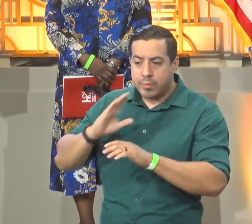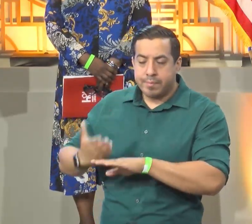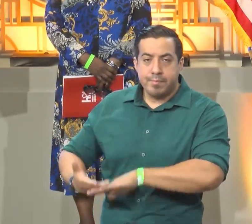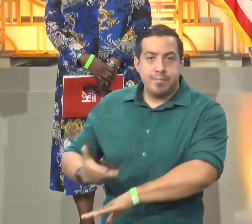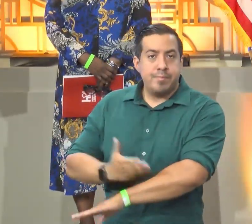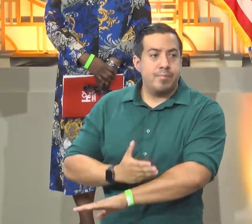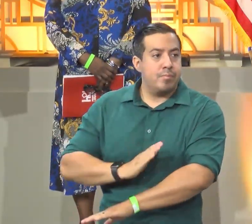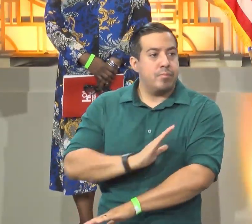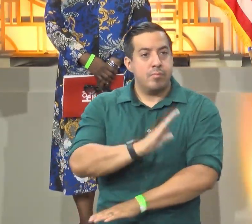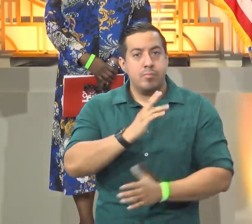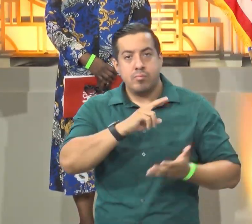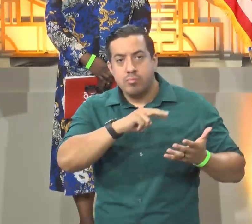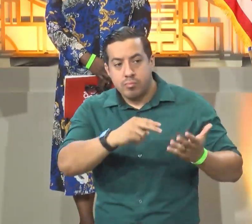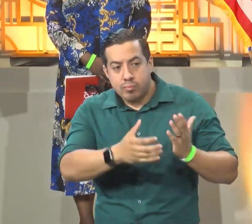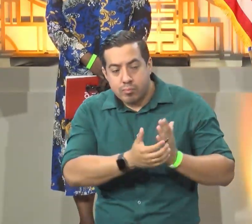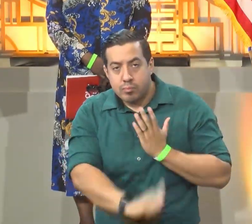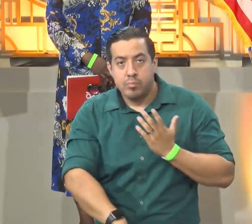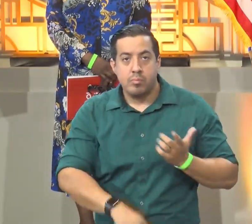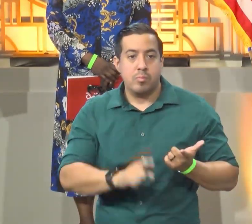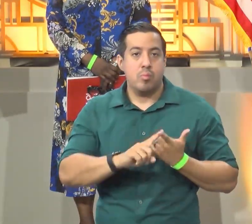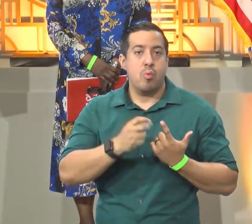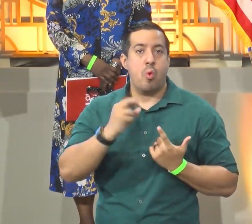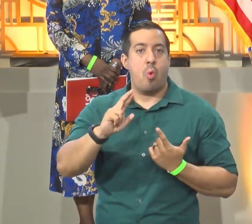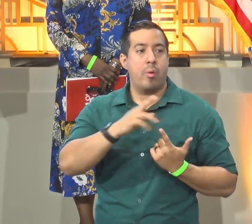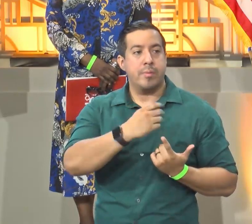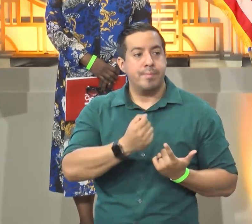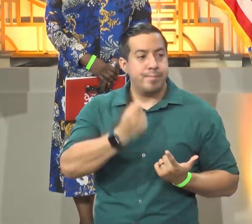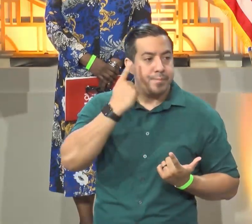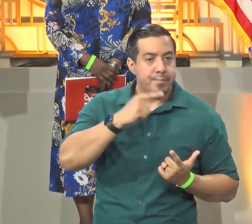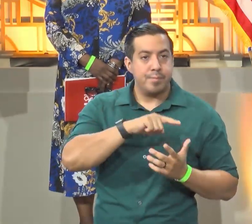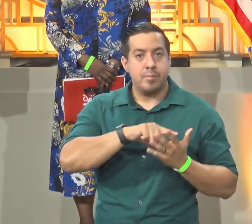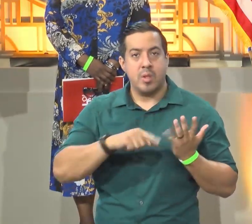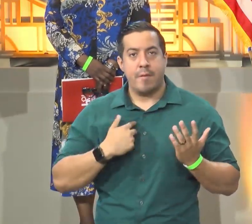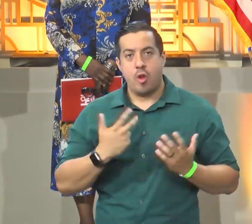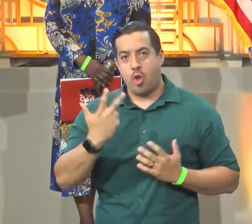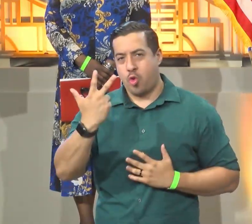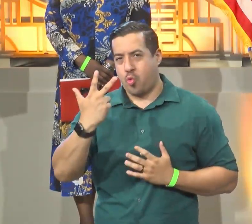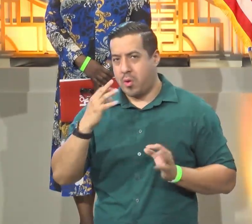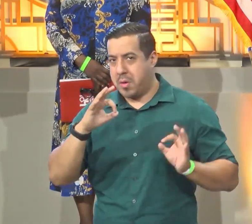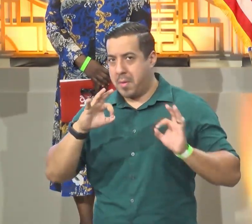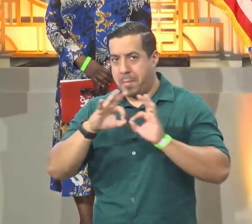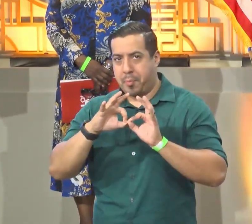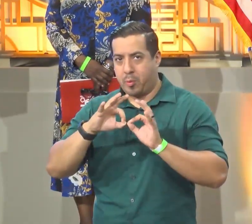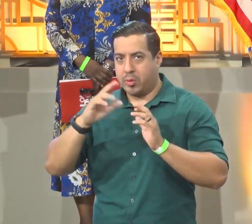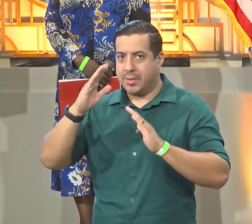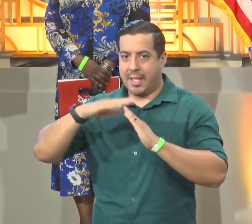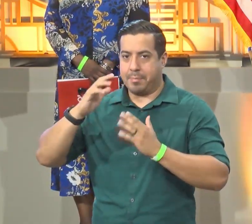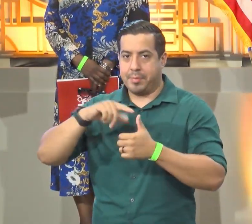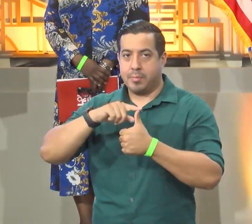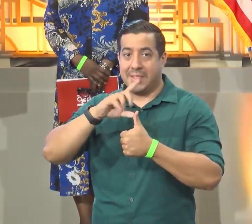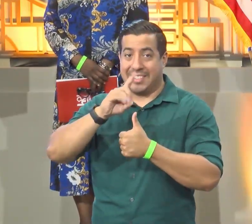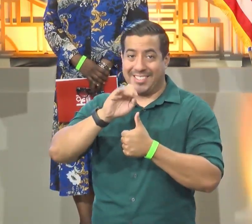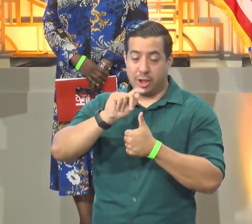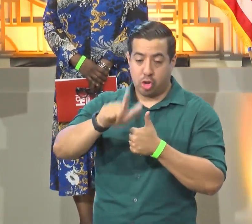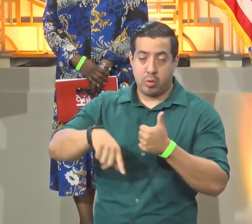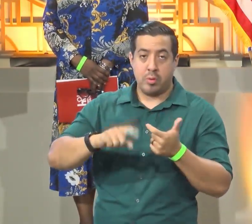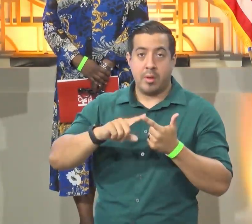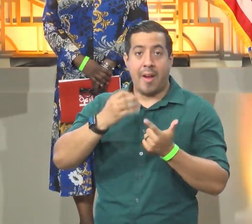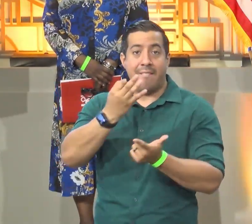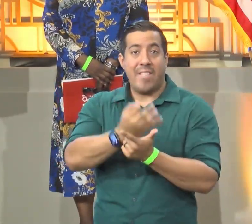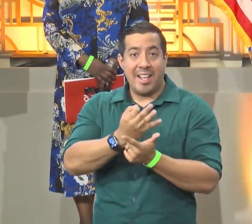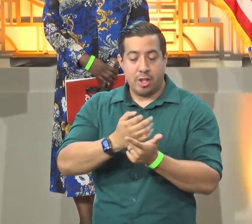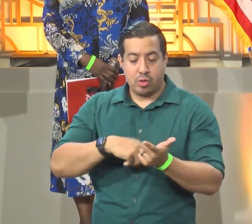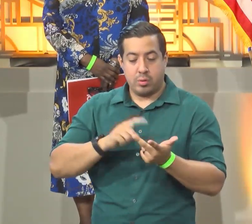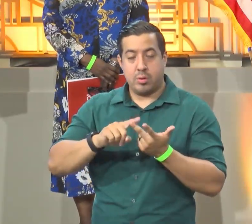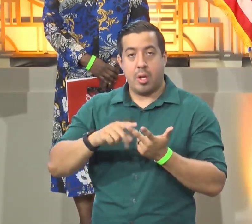boosting basic literacy skills and competencies along 3 key literacy domains: digital, financial,